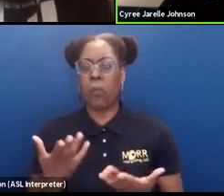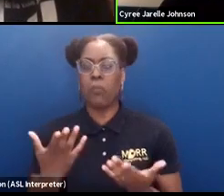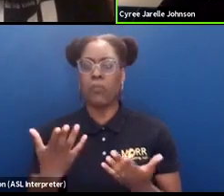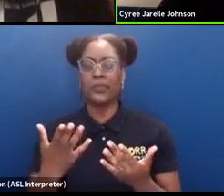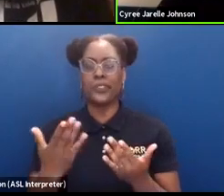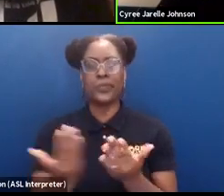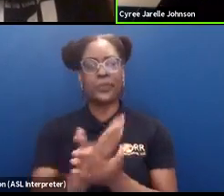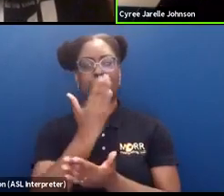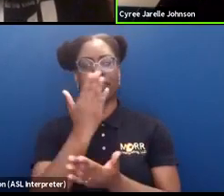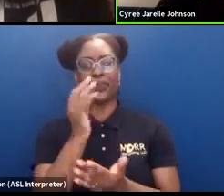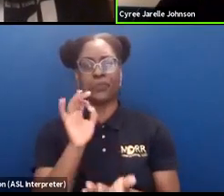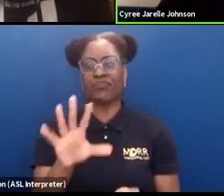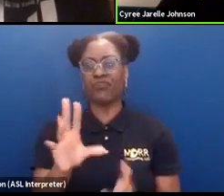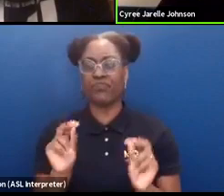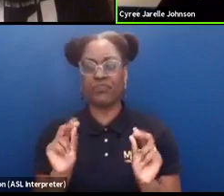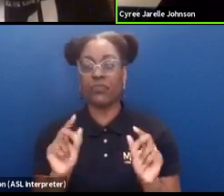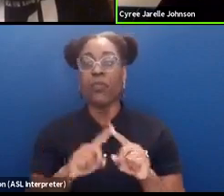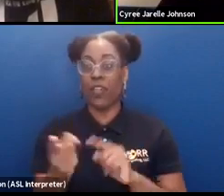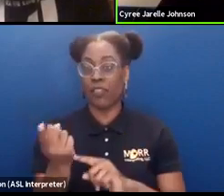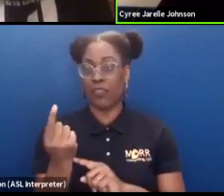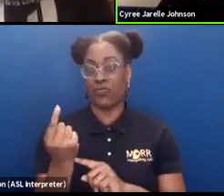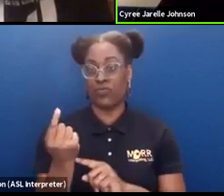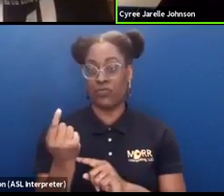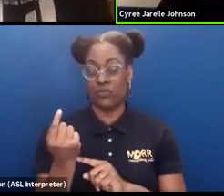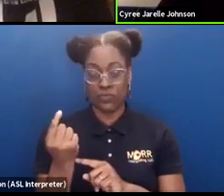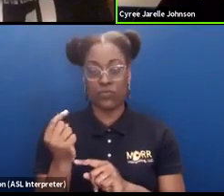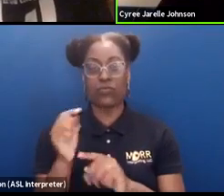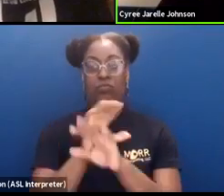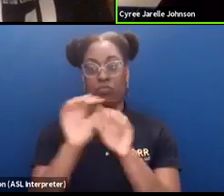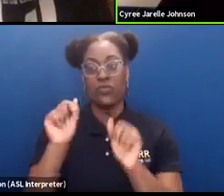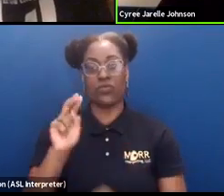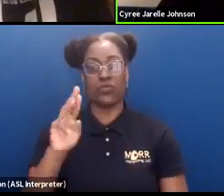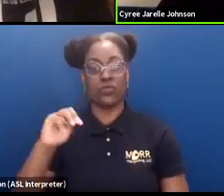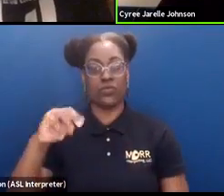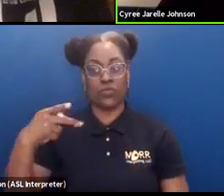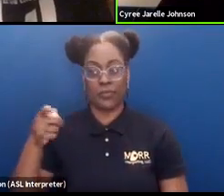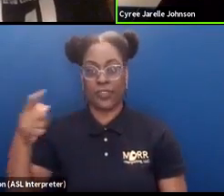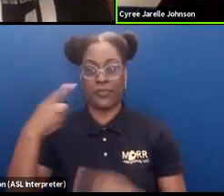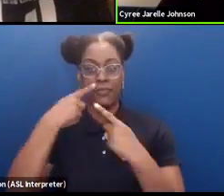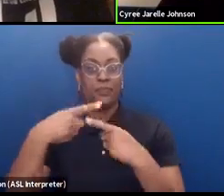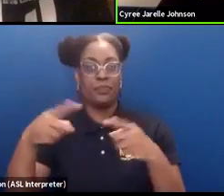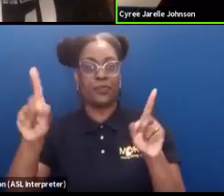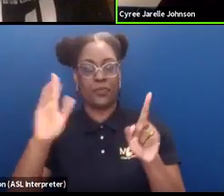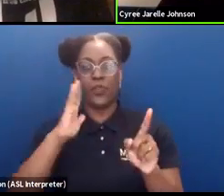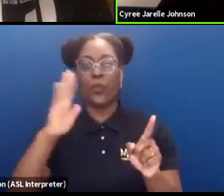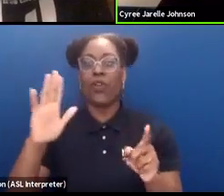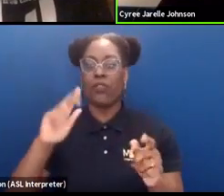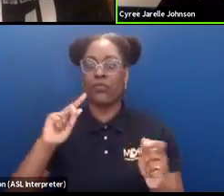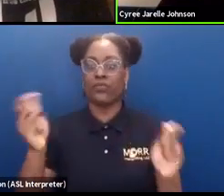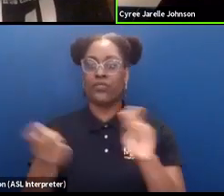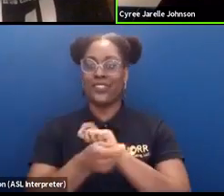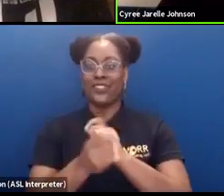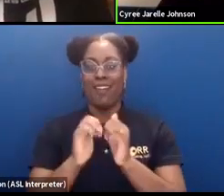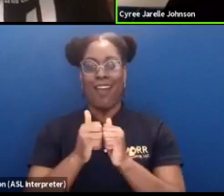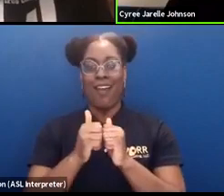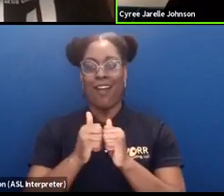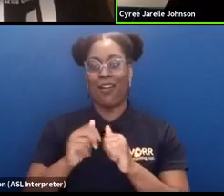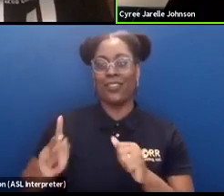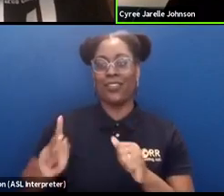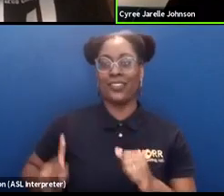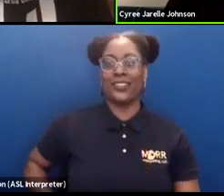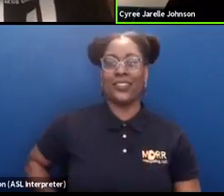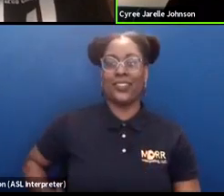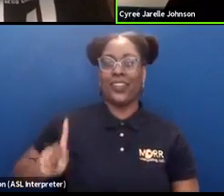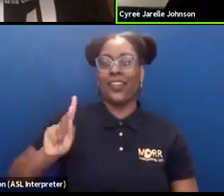Trump announced that he was going to change the way that kidney disease was treated in the country, and that by 2025,